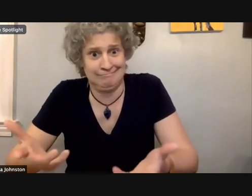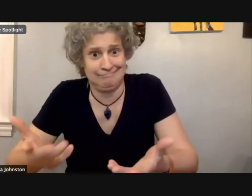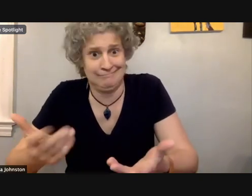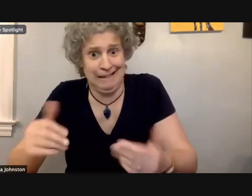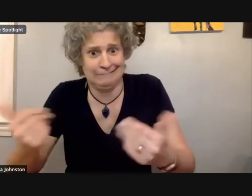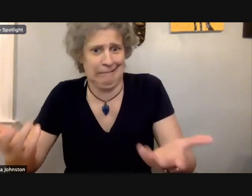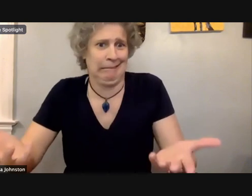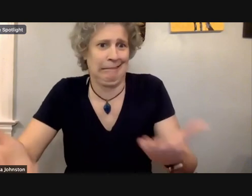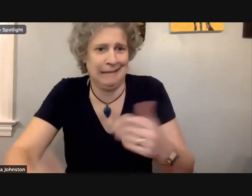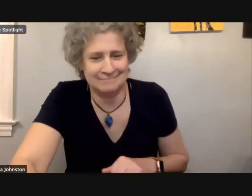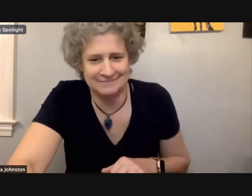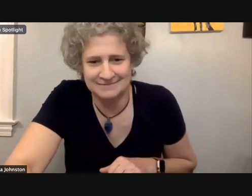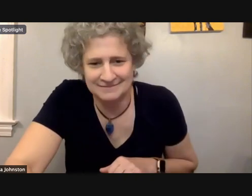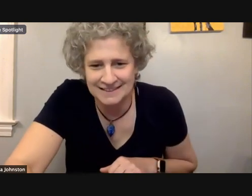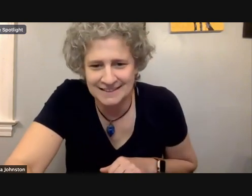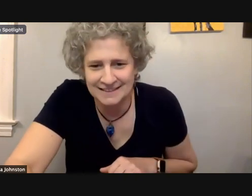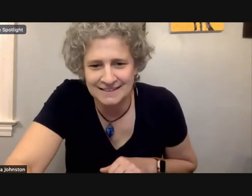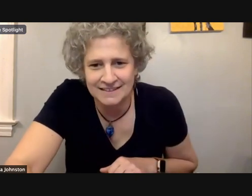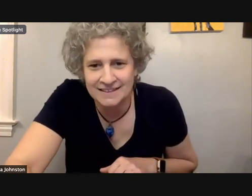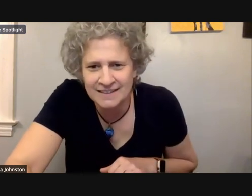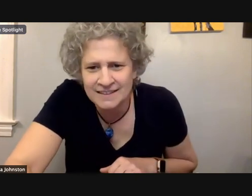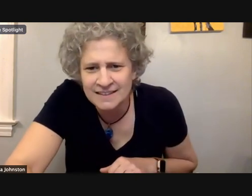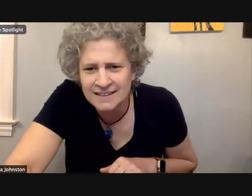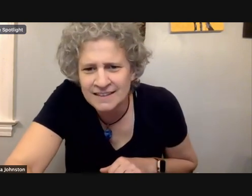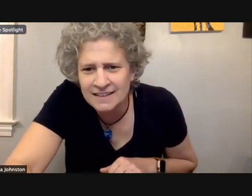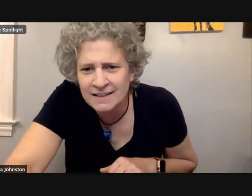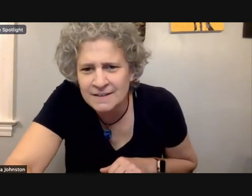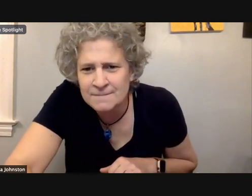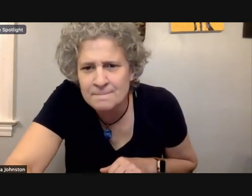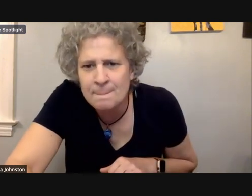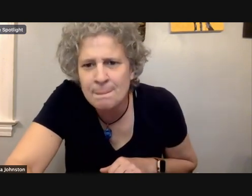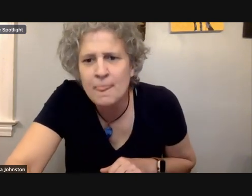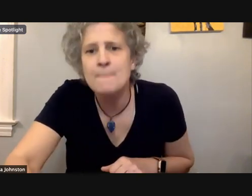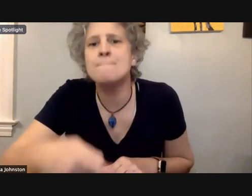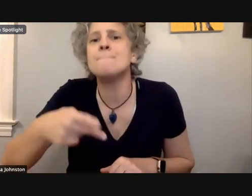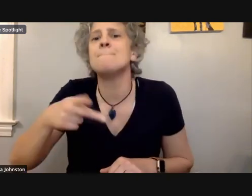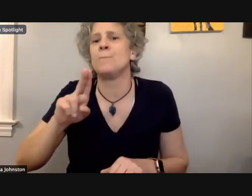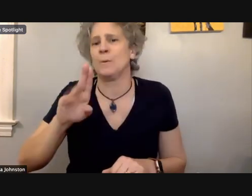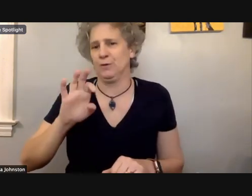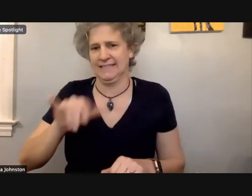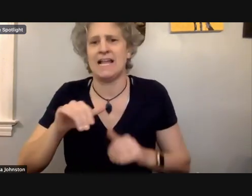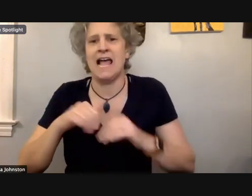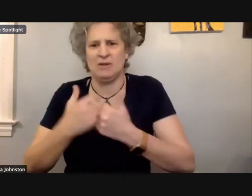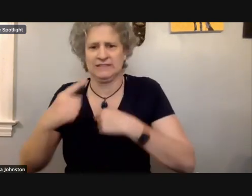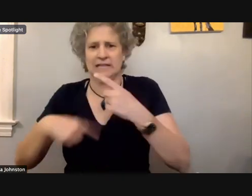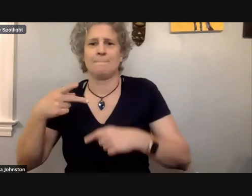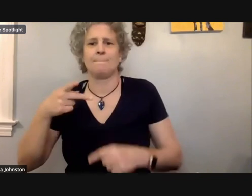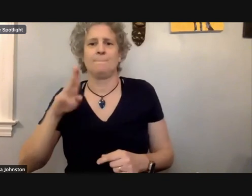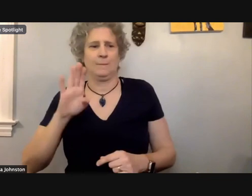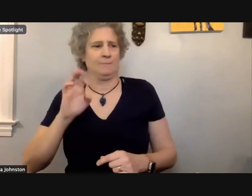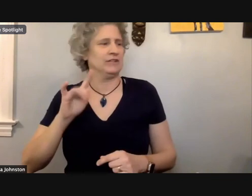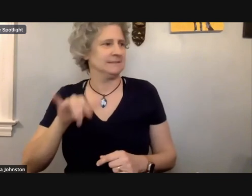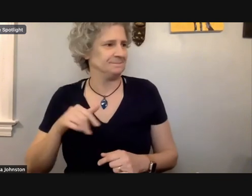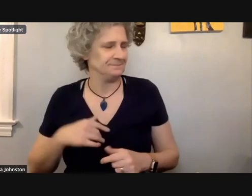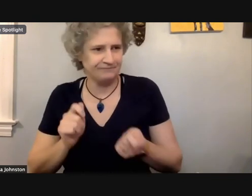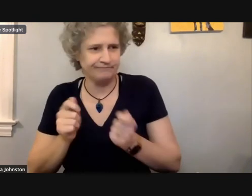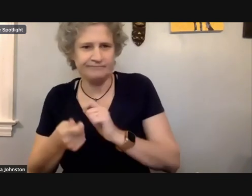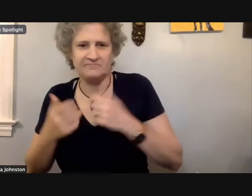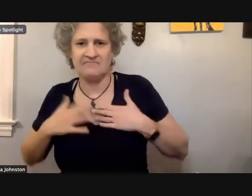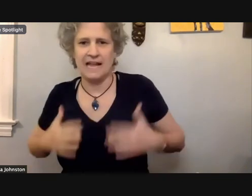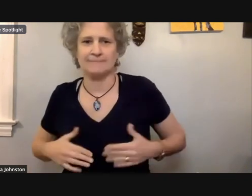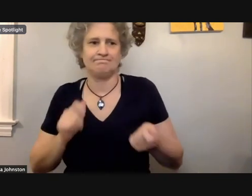Honestly, I don't really know all the nuances there. Checking the chat box. So the sign for puberty.